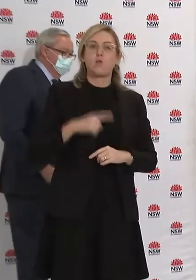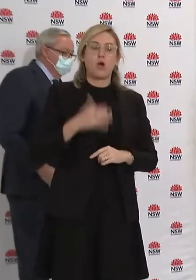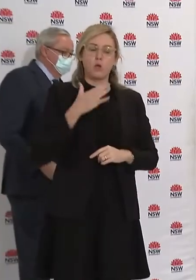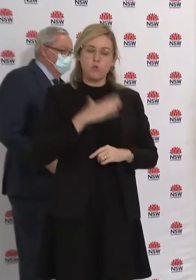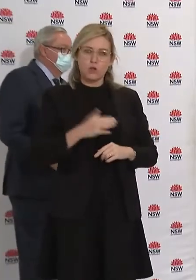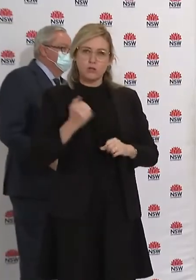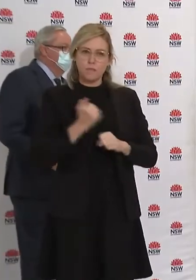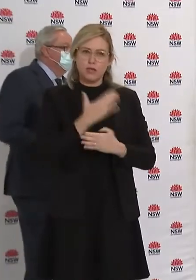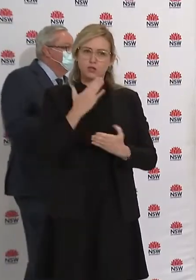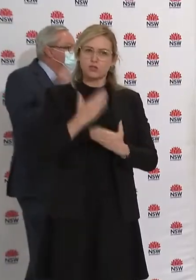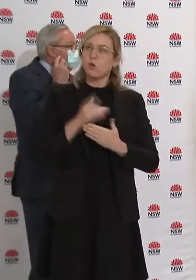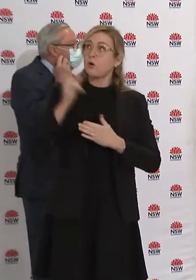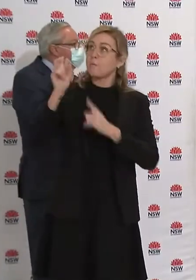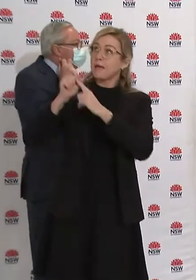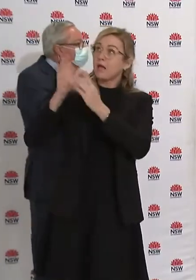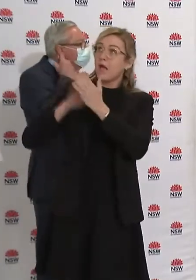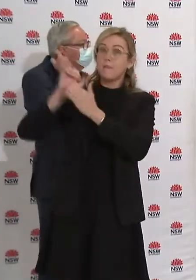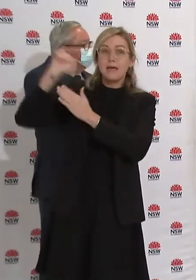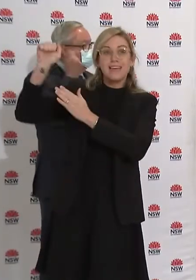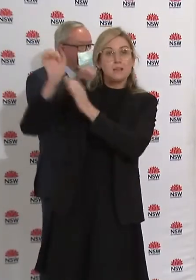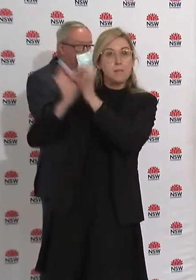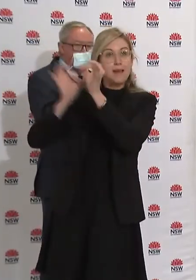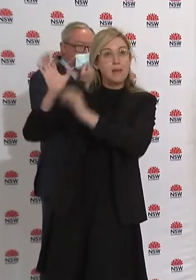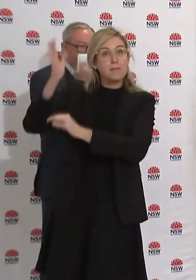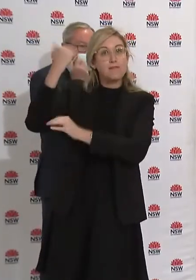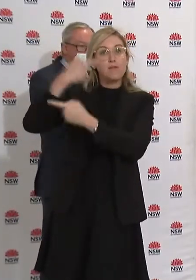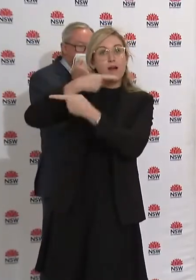the vaccination strategy, to